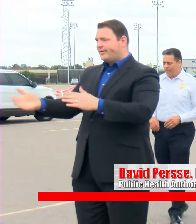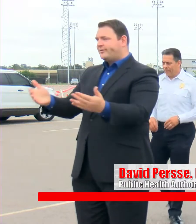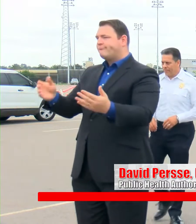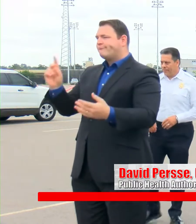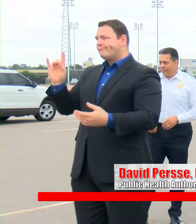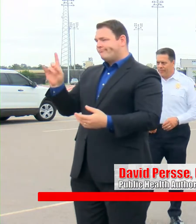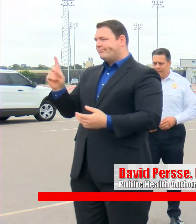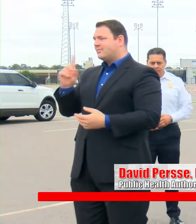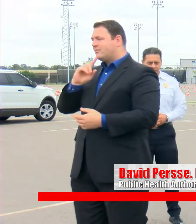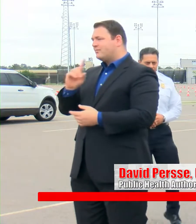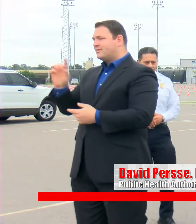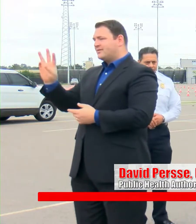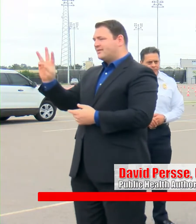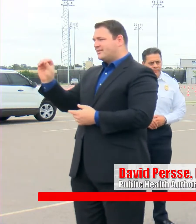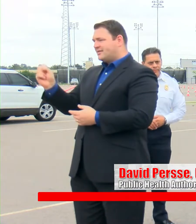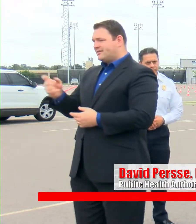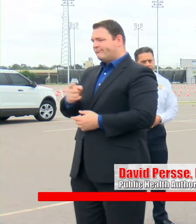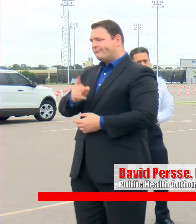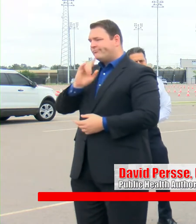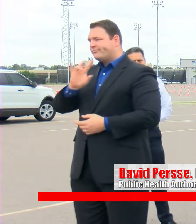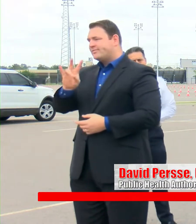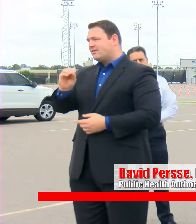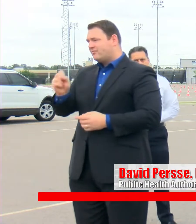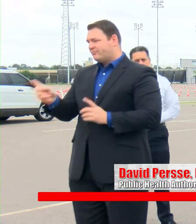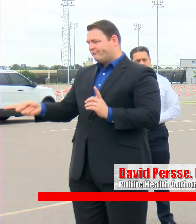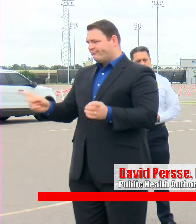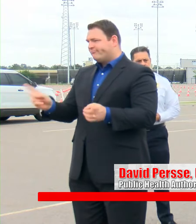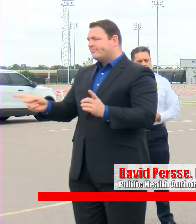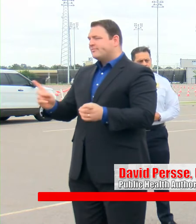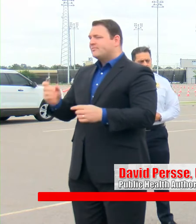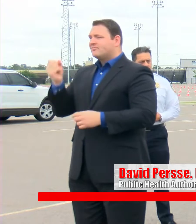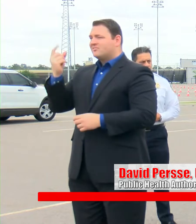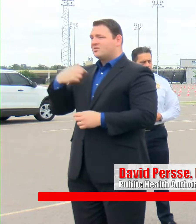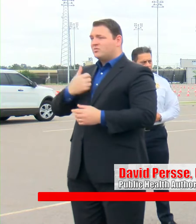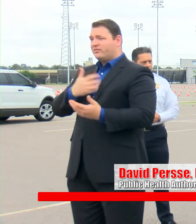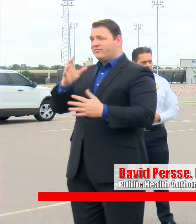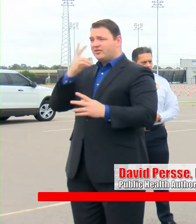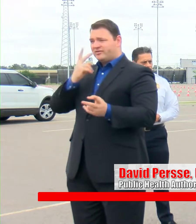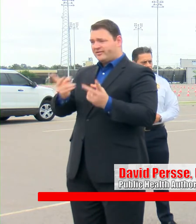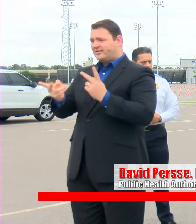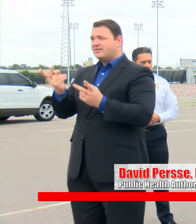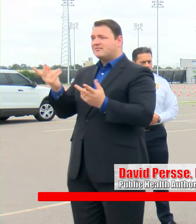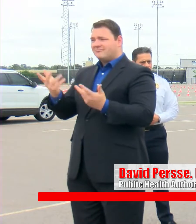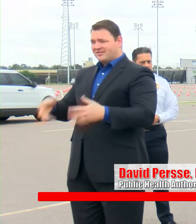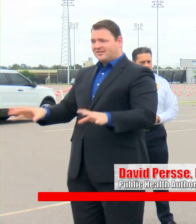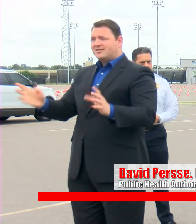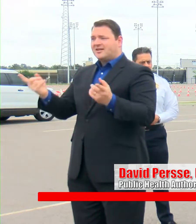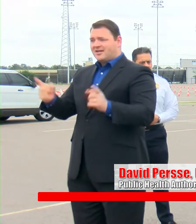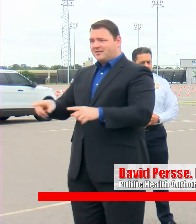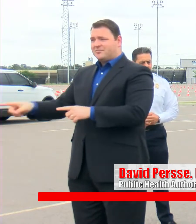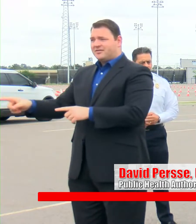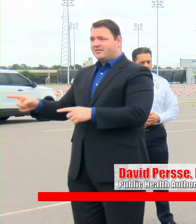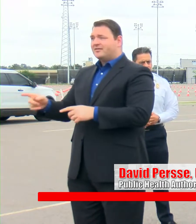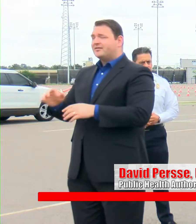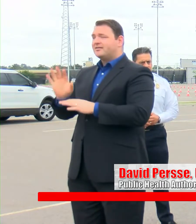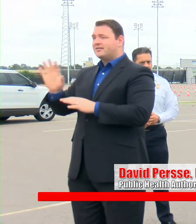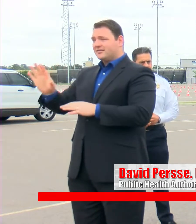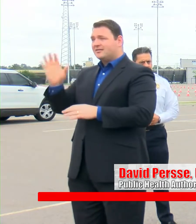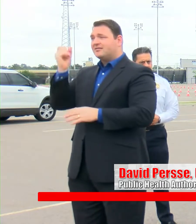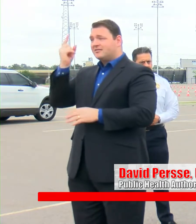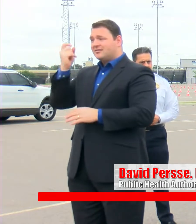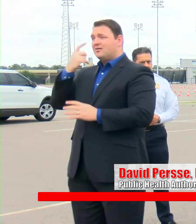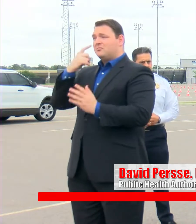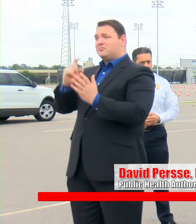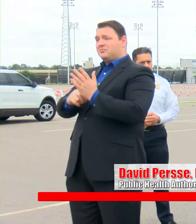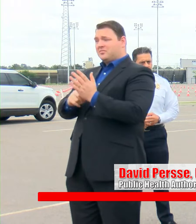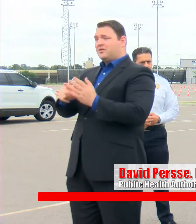one is in their 70s. But we've seen this before. I don't want the public to be distracted. The elder folks seem to be the ones